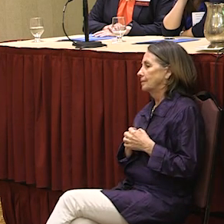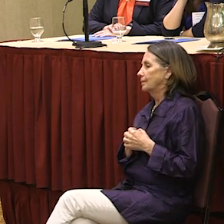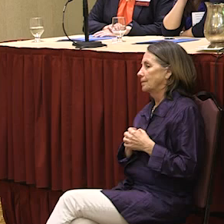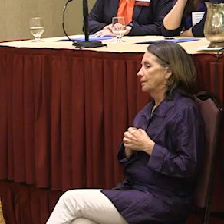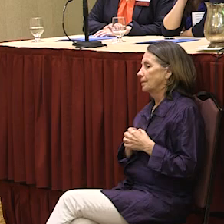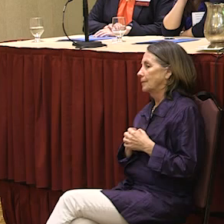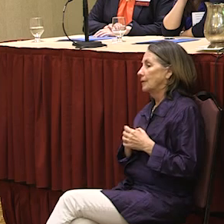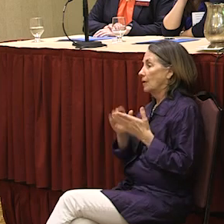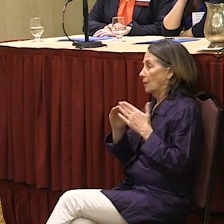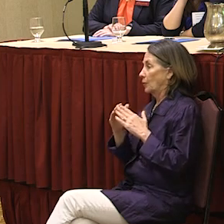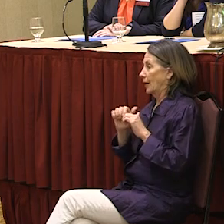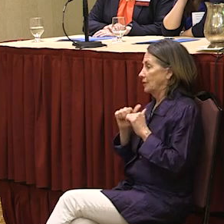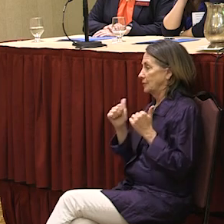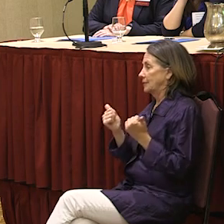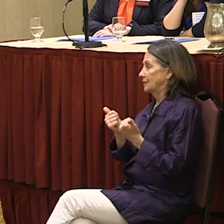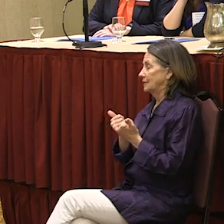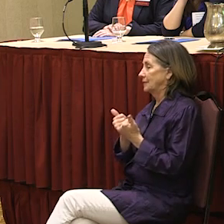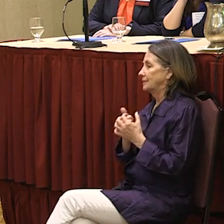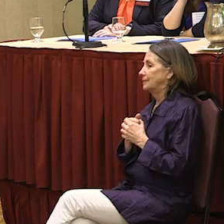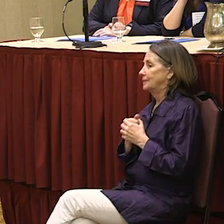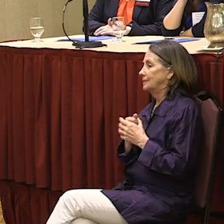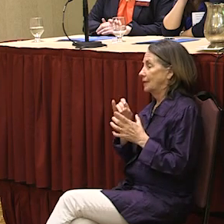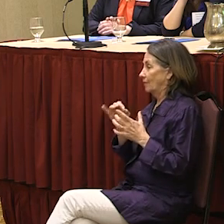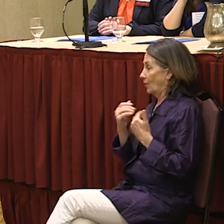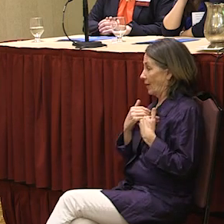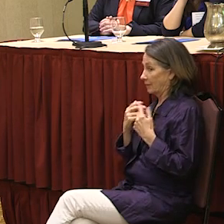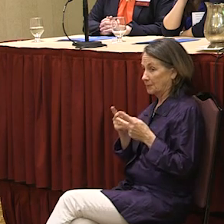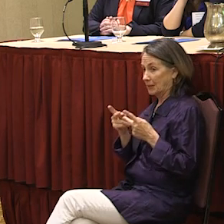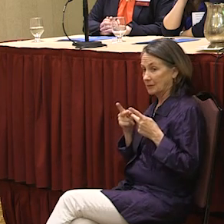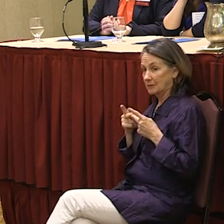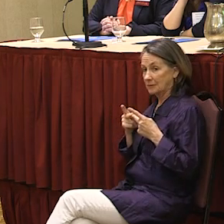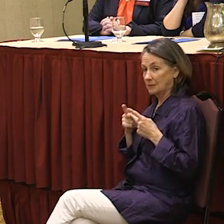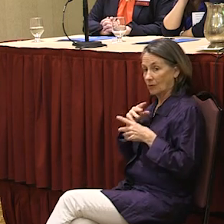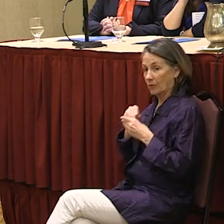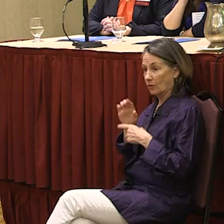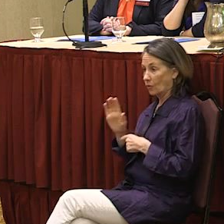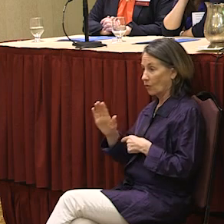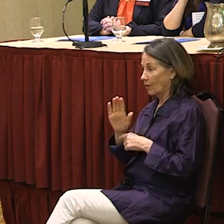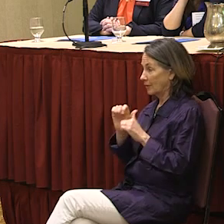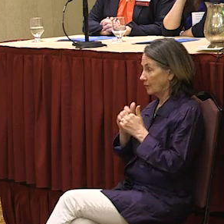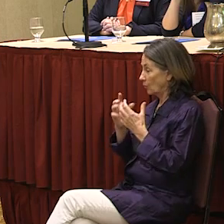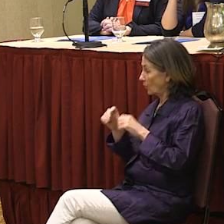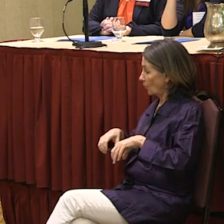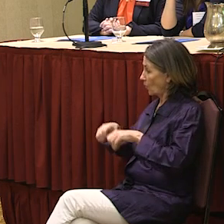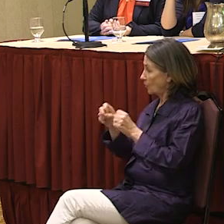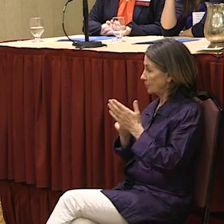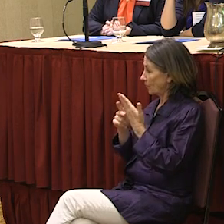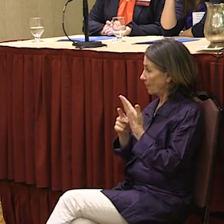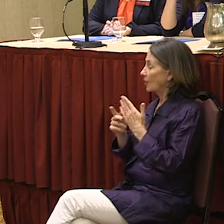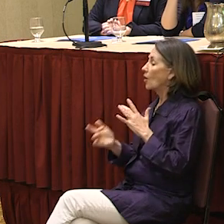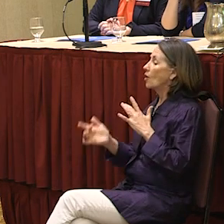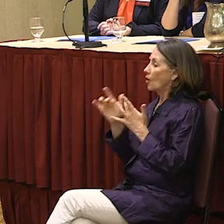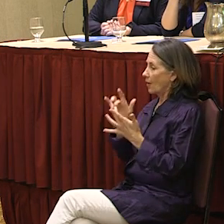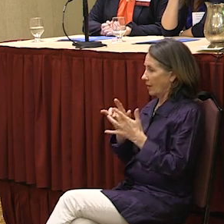So for community agencies, if you have space within your agency and you want to host one of our programs, you would